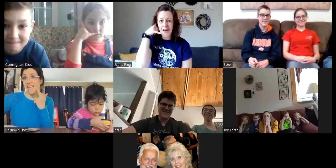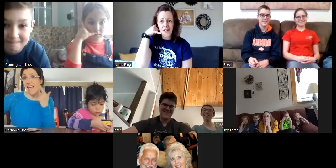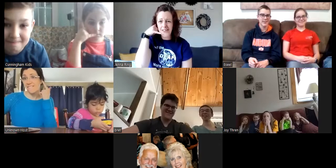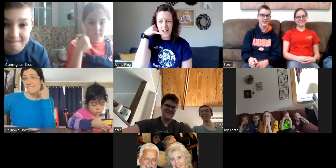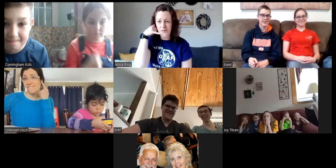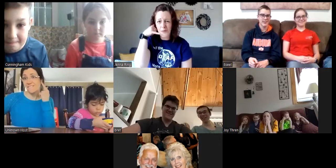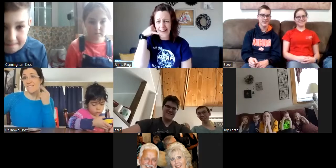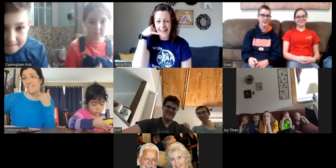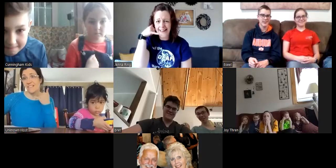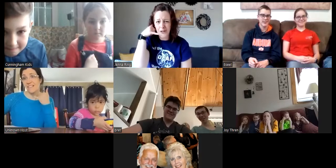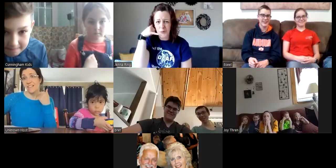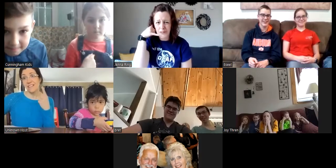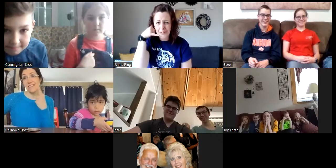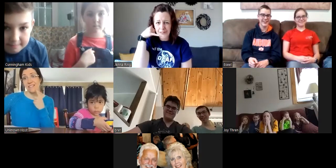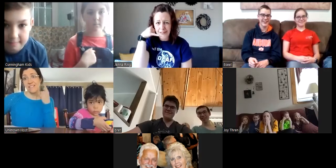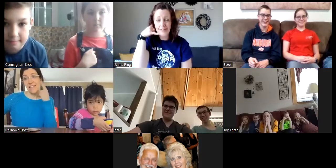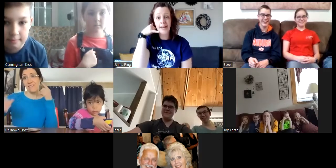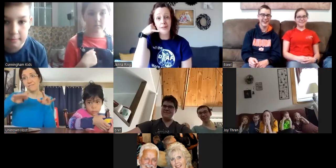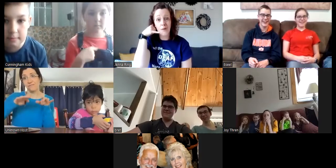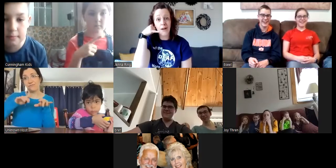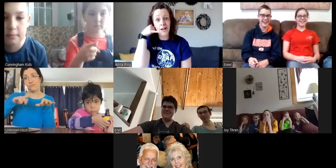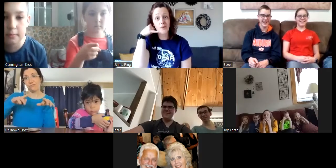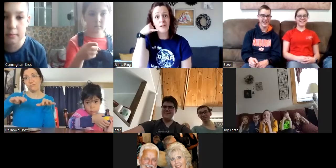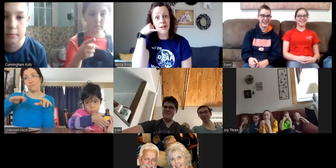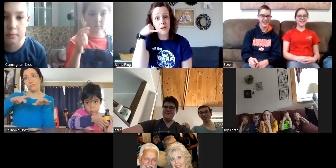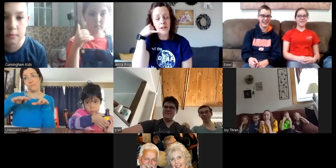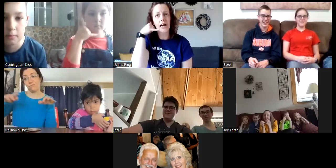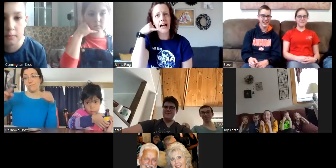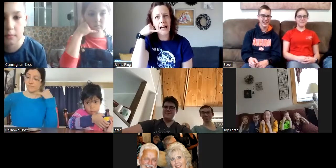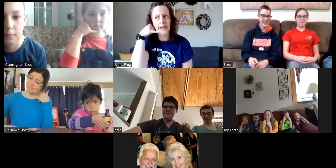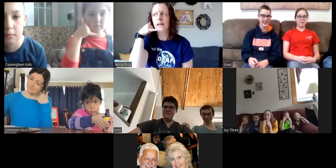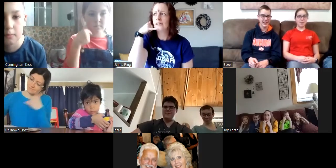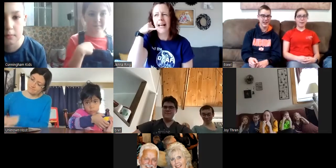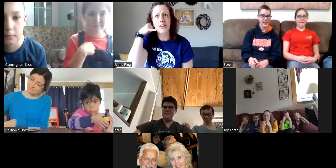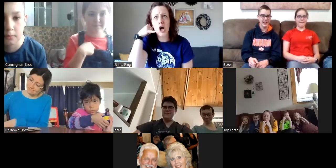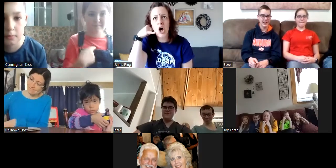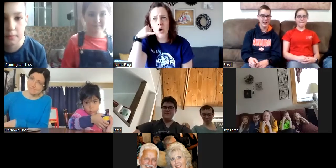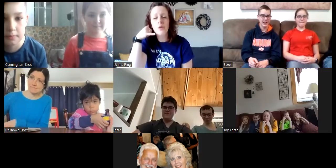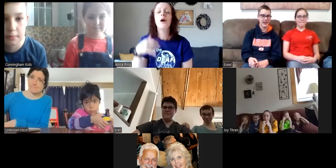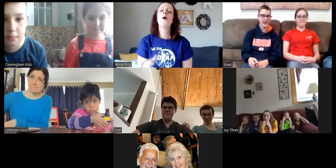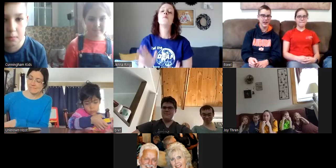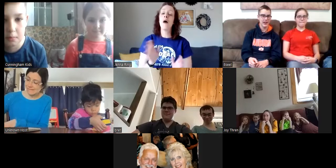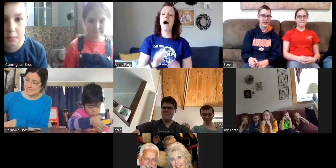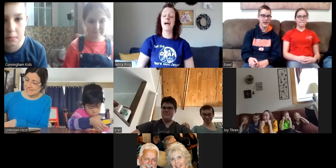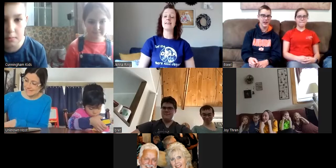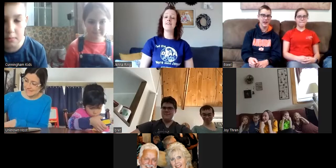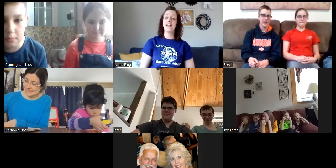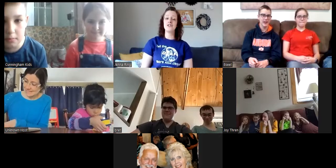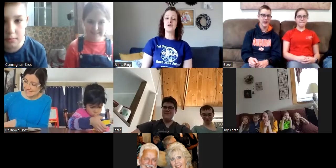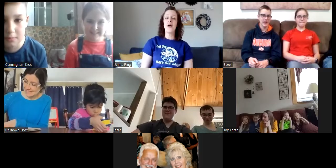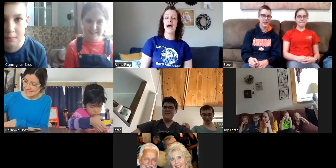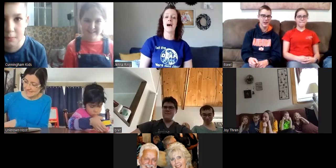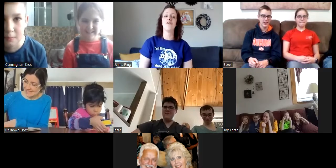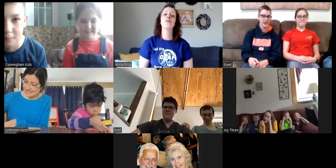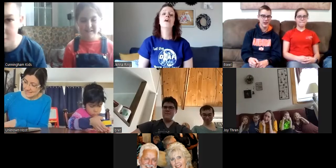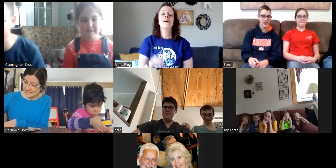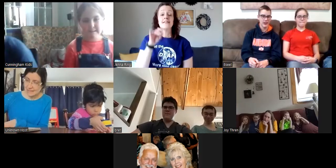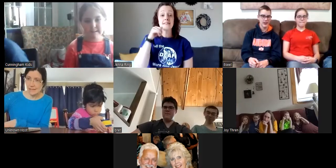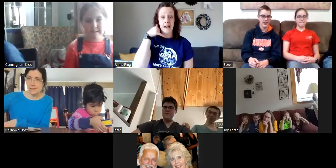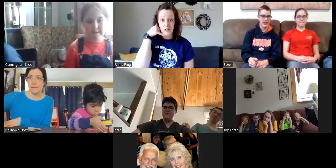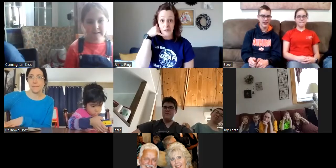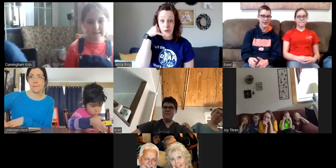They can't talk on the telephone, they can't hear you. It's like, hello, hello, hello, hi, hello. But they do